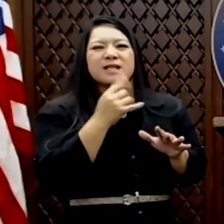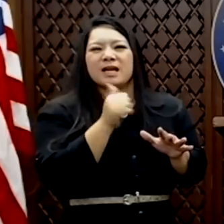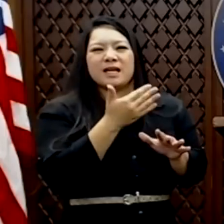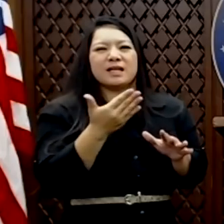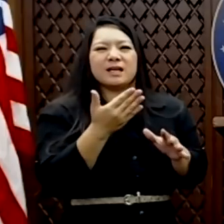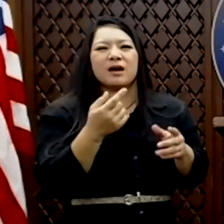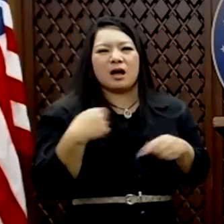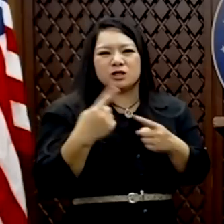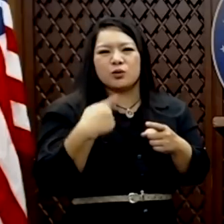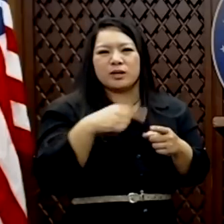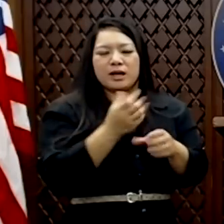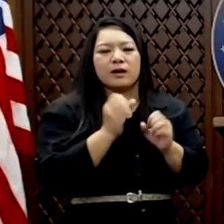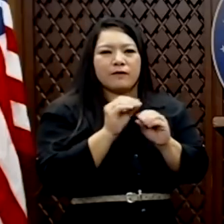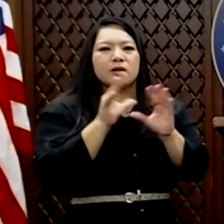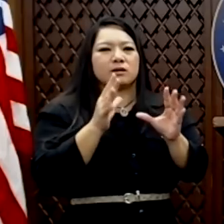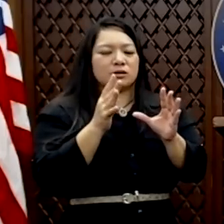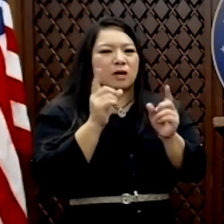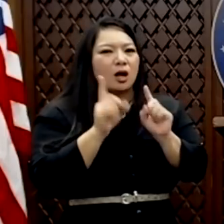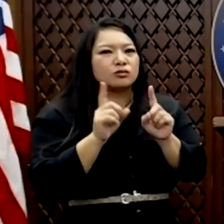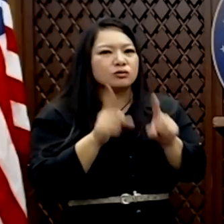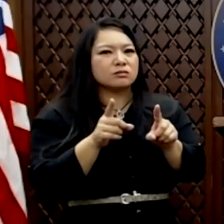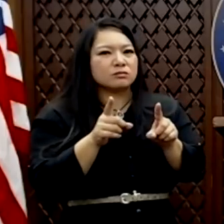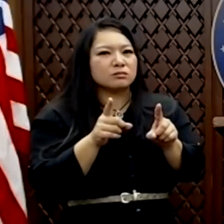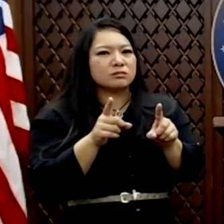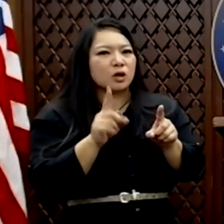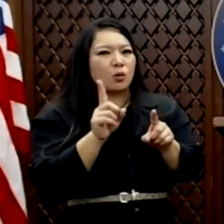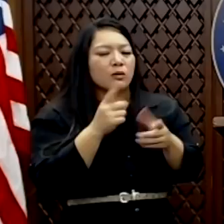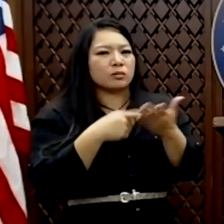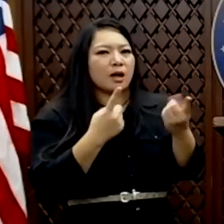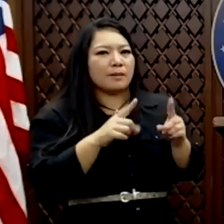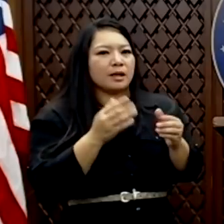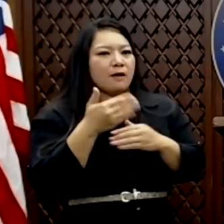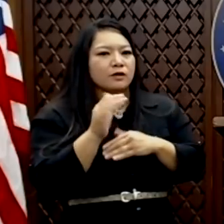a very clear, definitive direction on that.